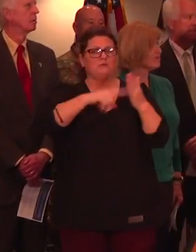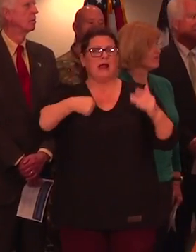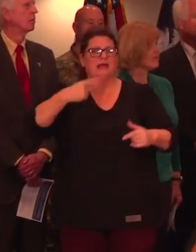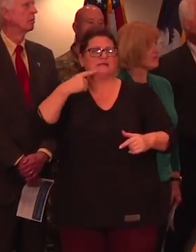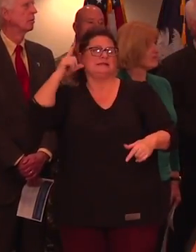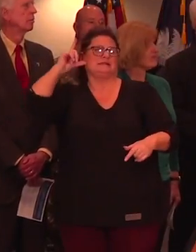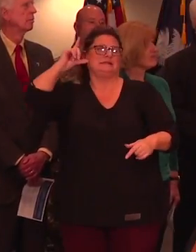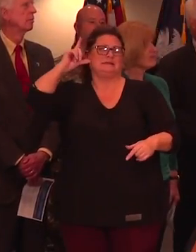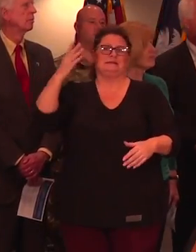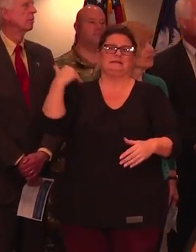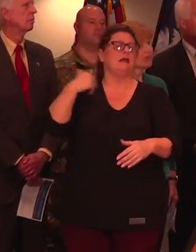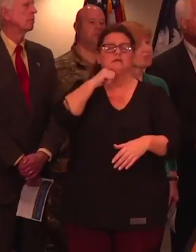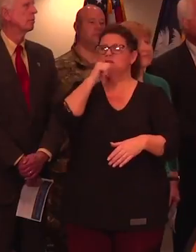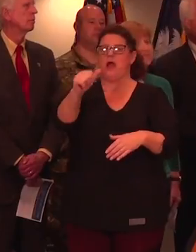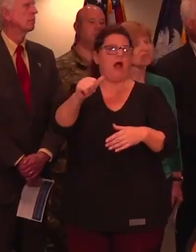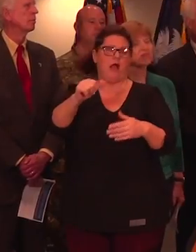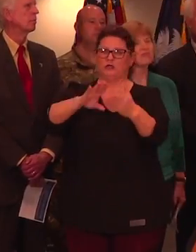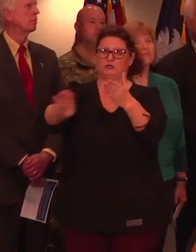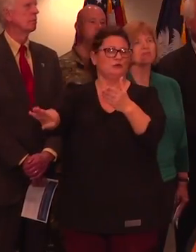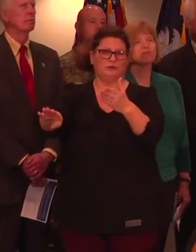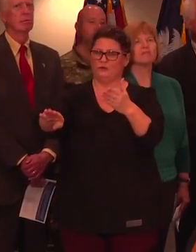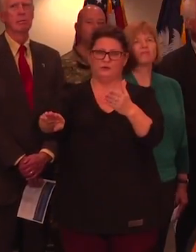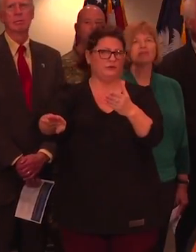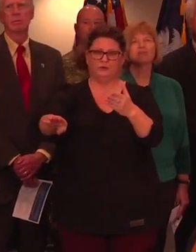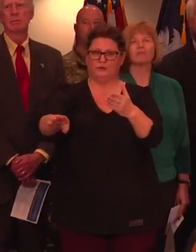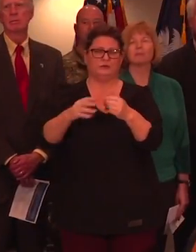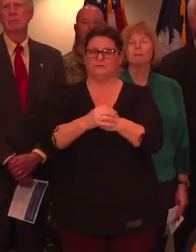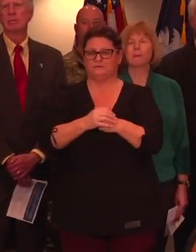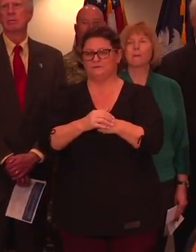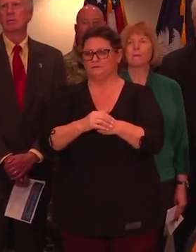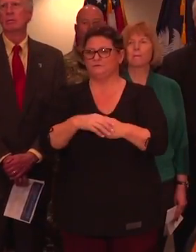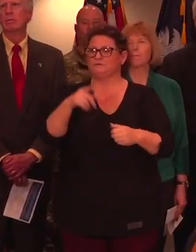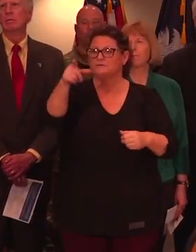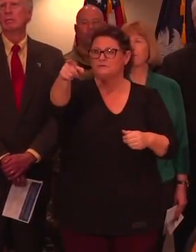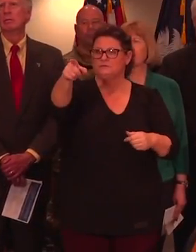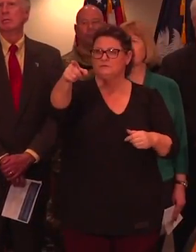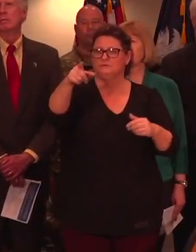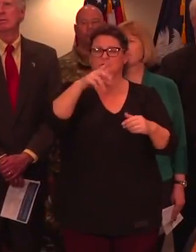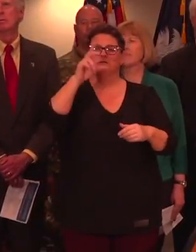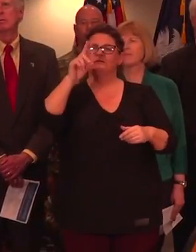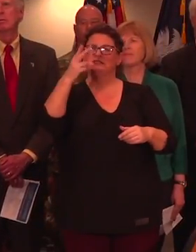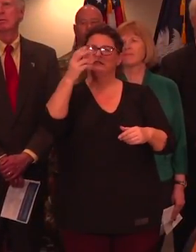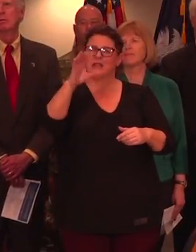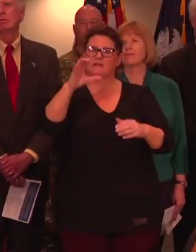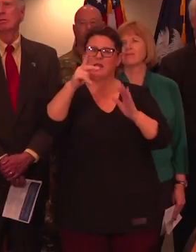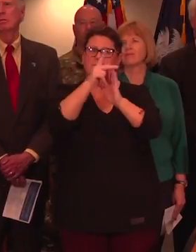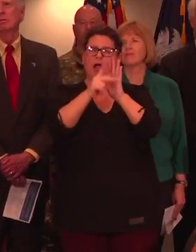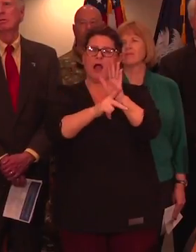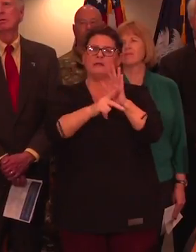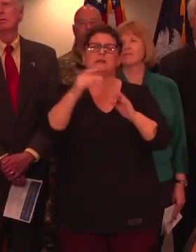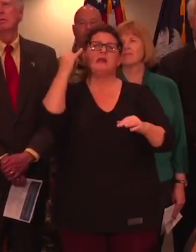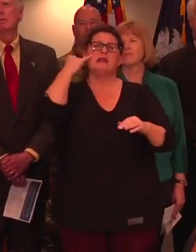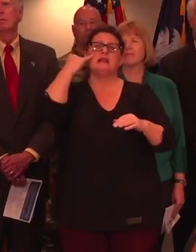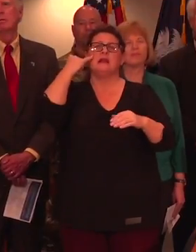last order, and it does not exclude that. More questions. Yes, ma'am. Can you go into DHEC's policy of retesting patients